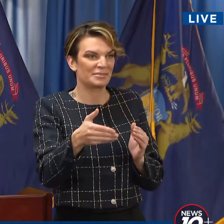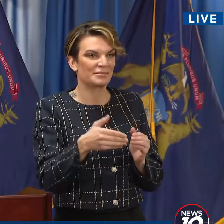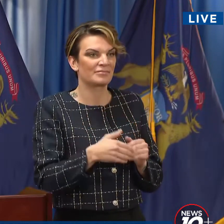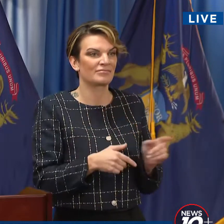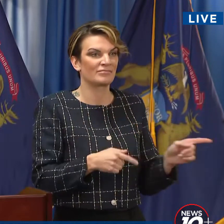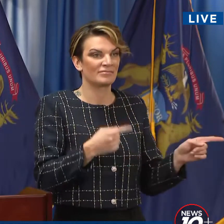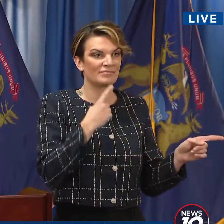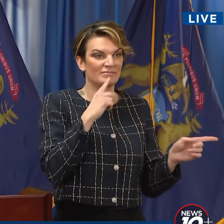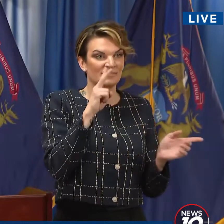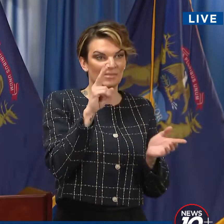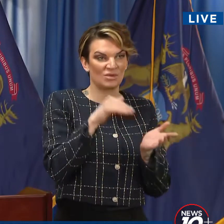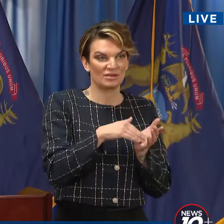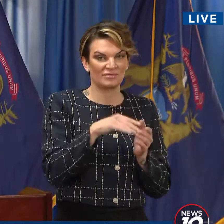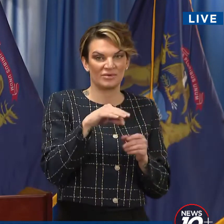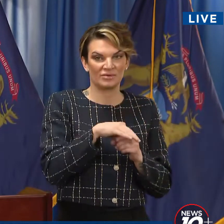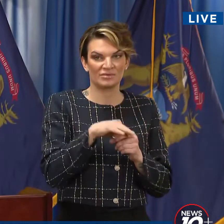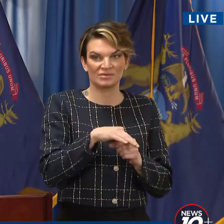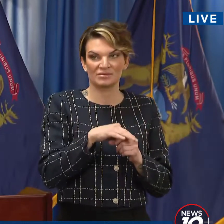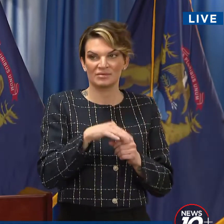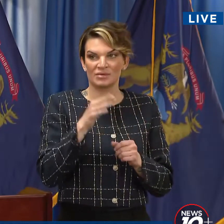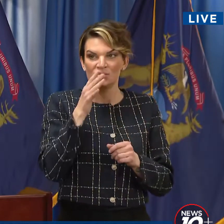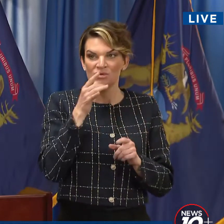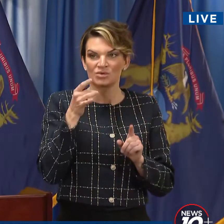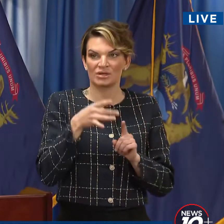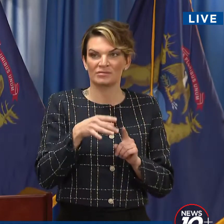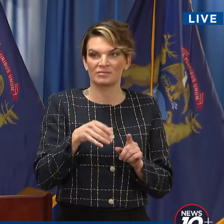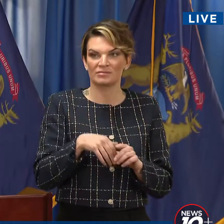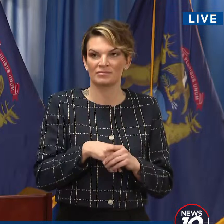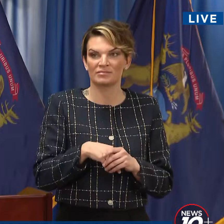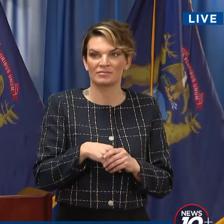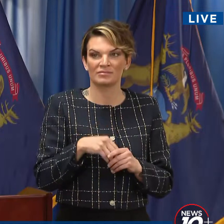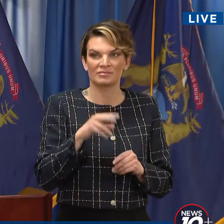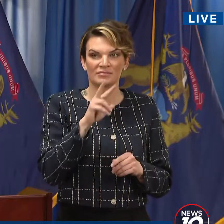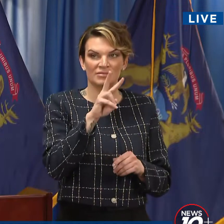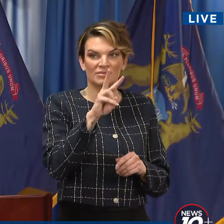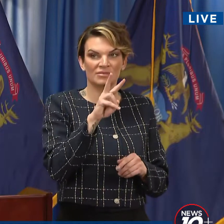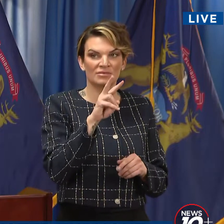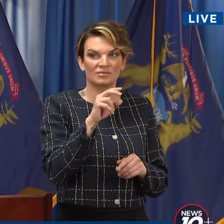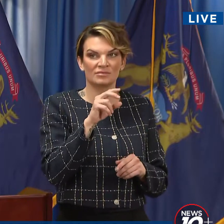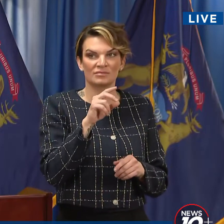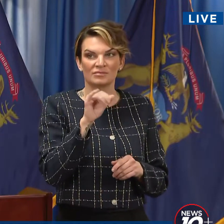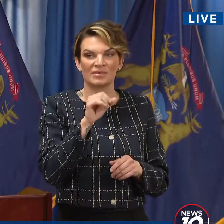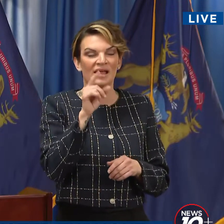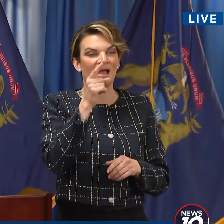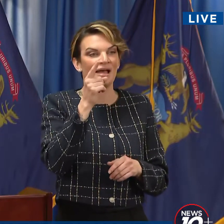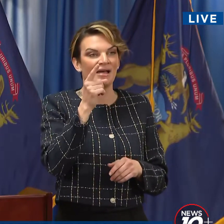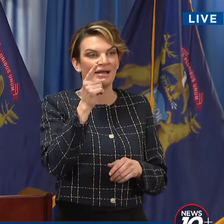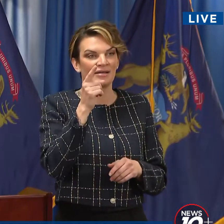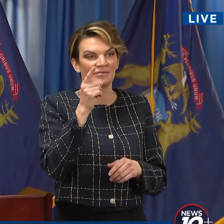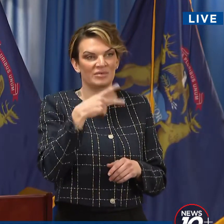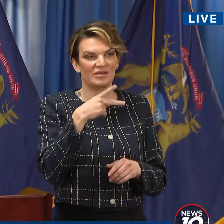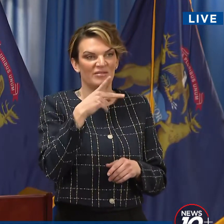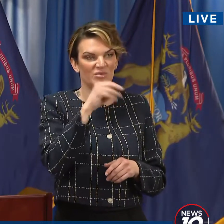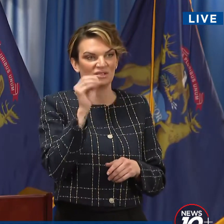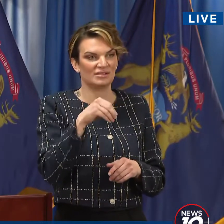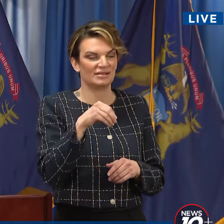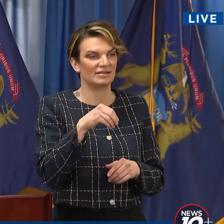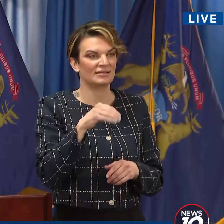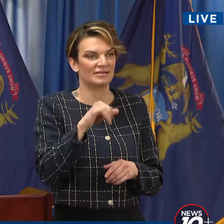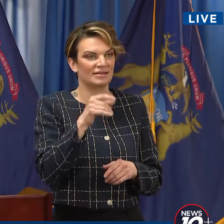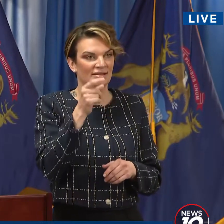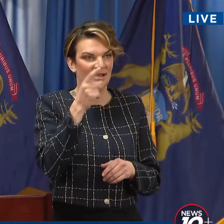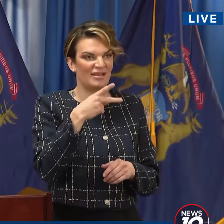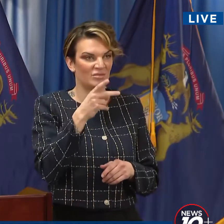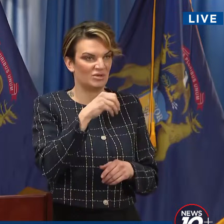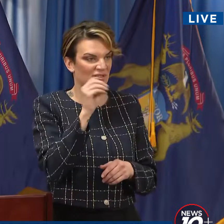2,000 votes that would trigger it? Is it 2.5%, right? I'm sorry?